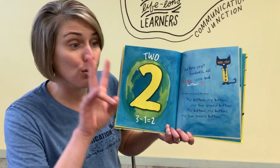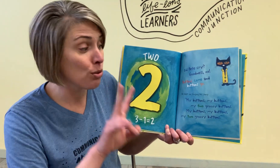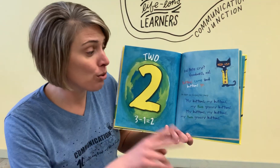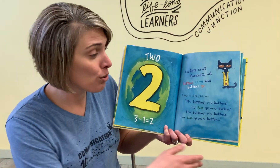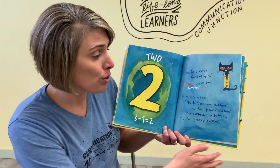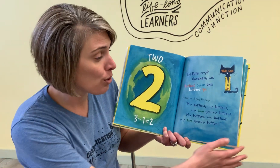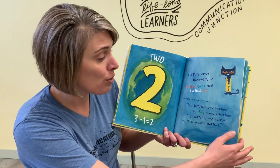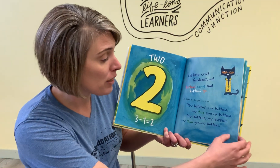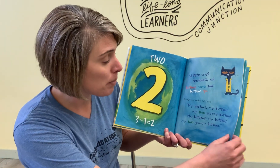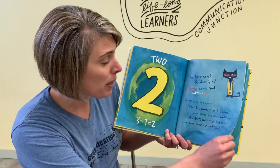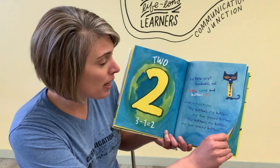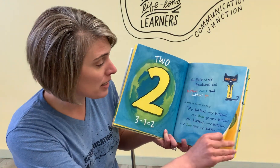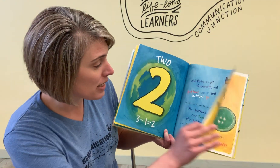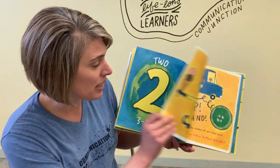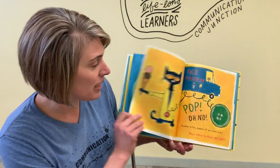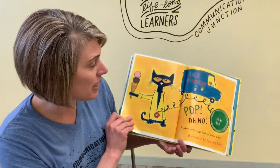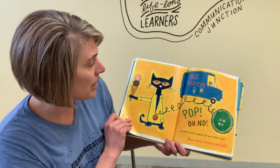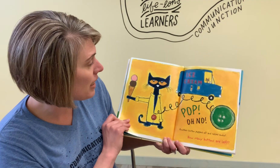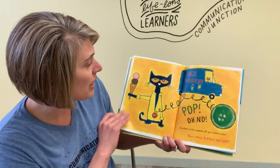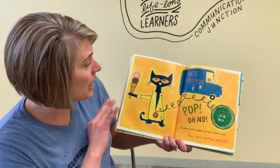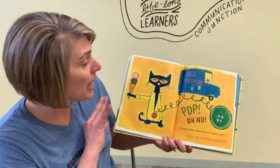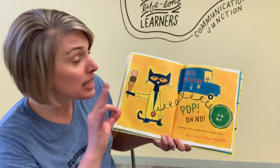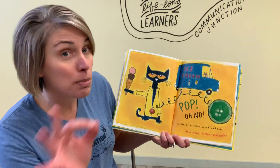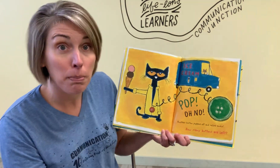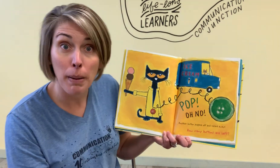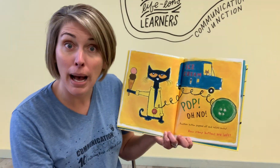2 groovy buttons. Pop!